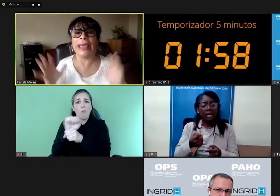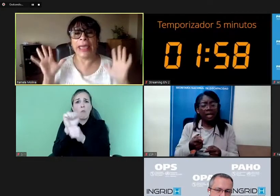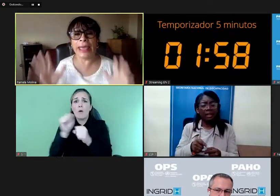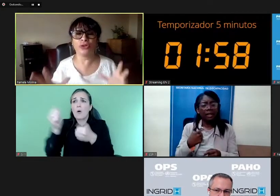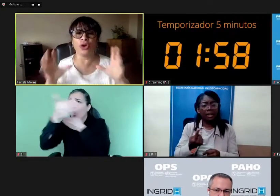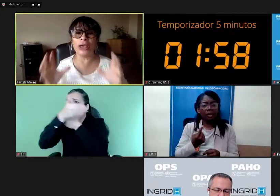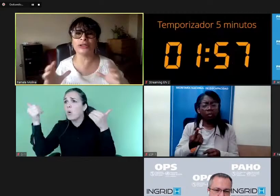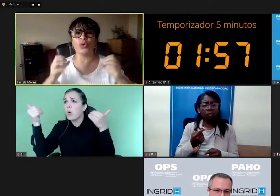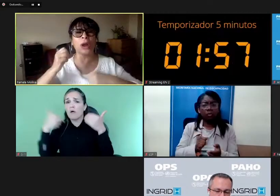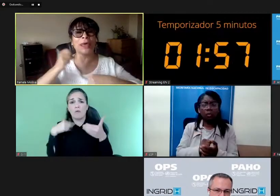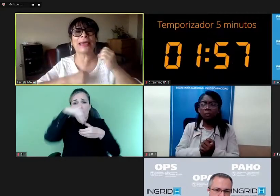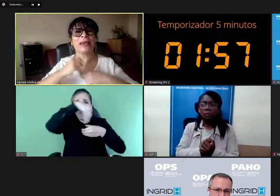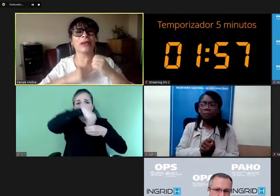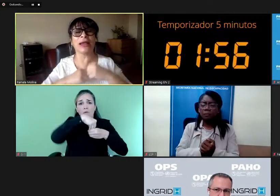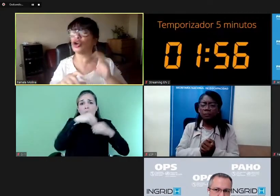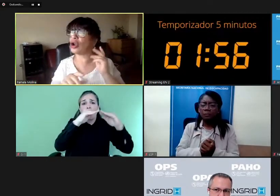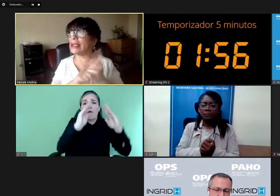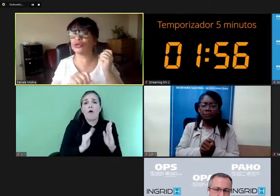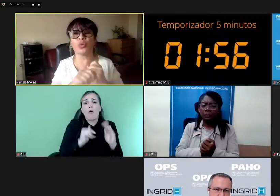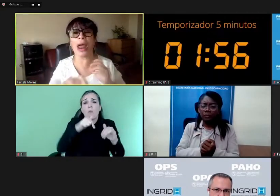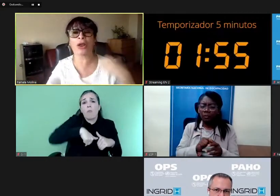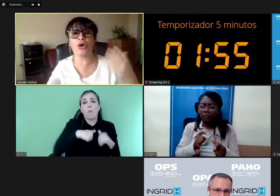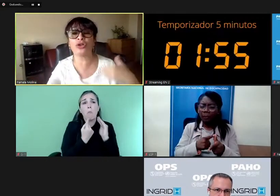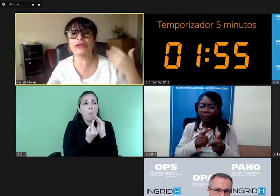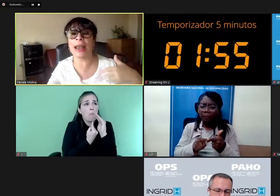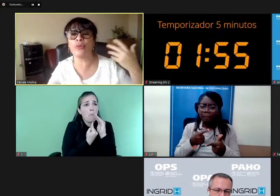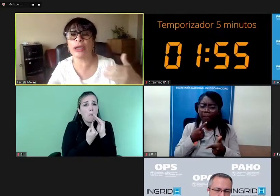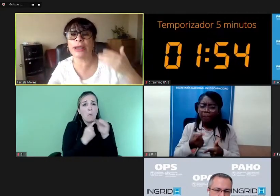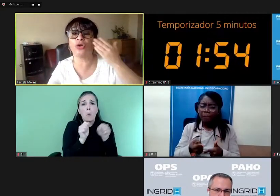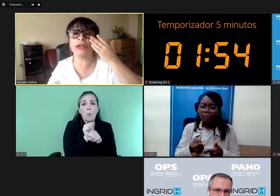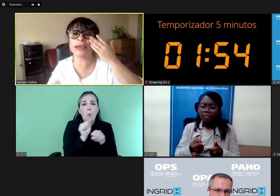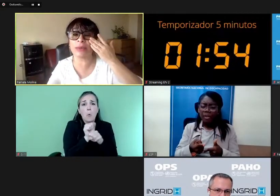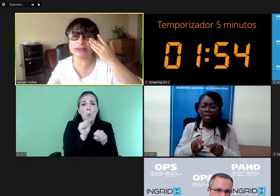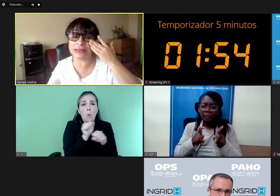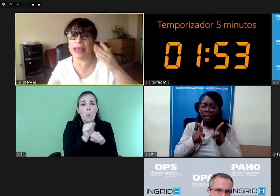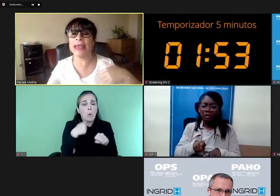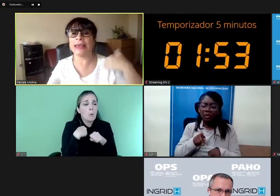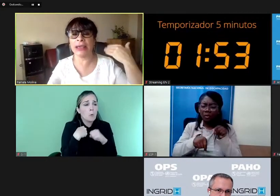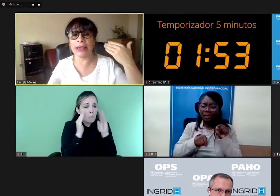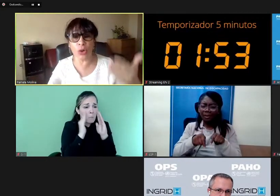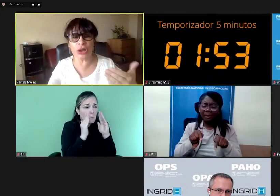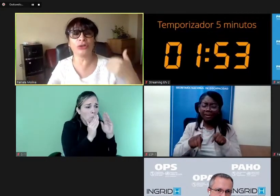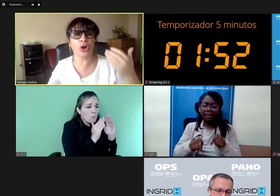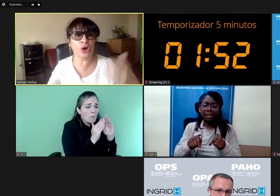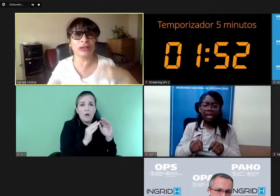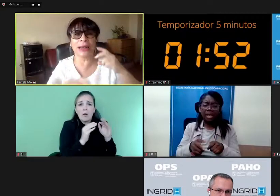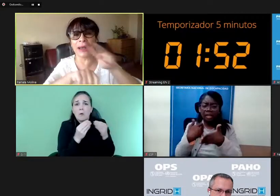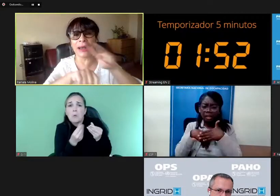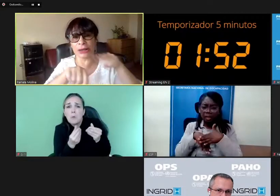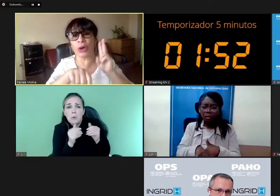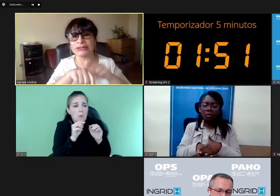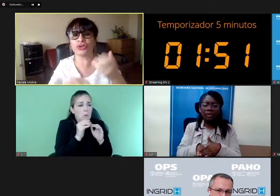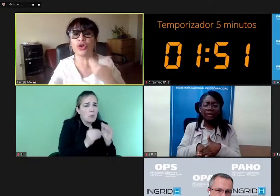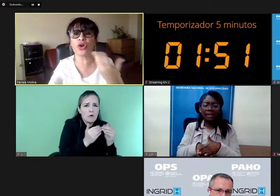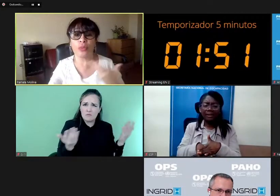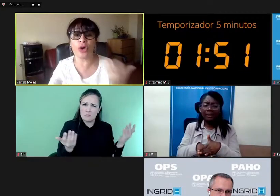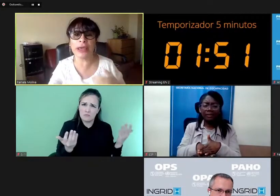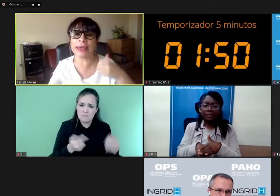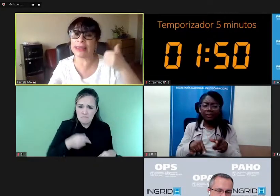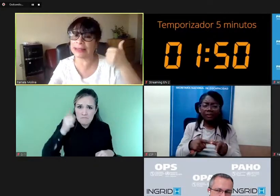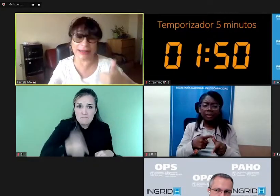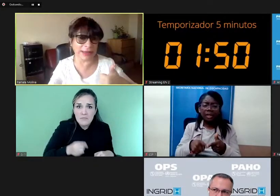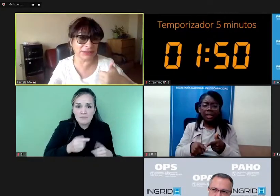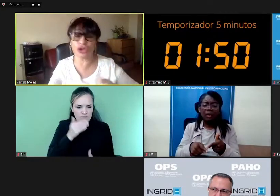of caring for the family and that's it this is discrimination against women with disabilities and this is